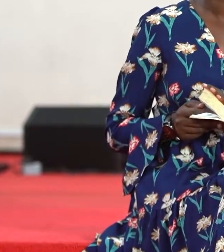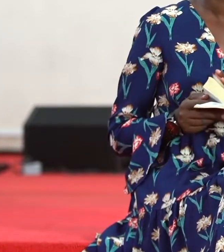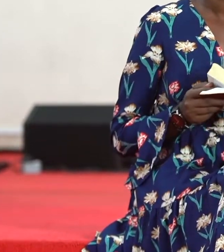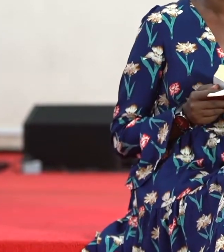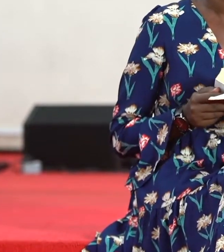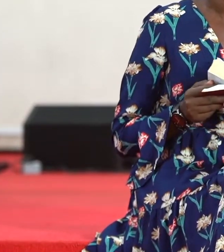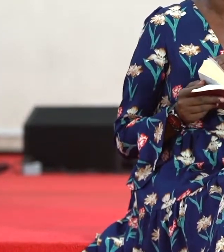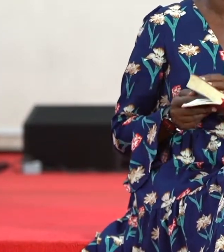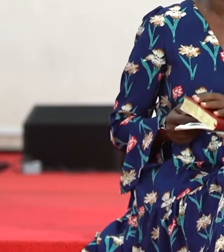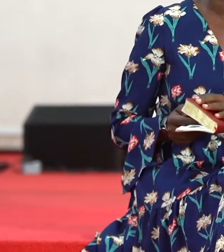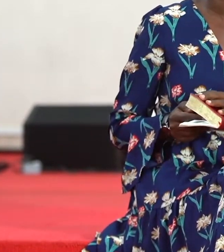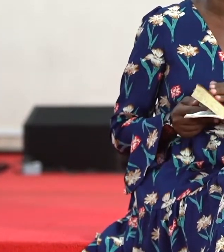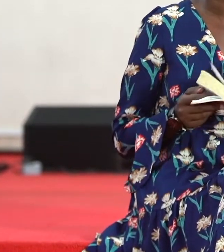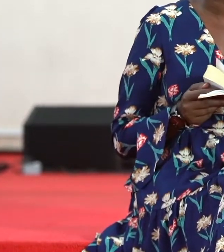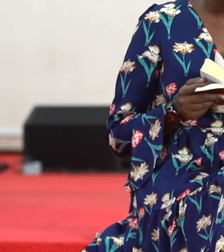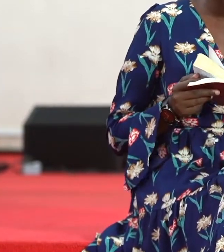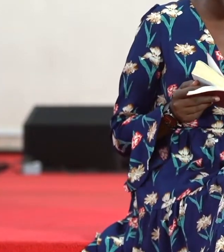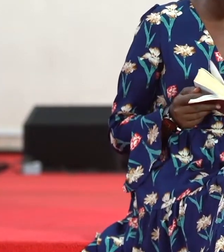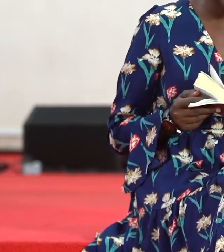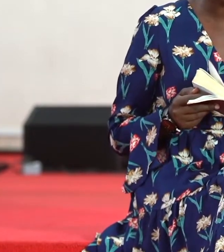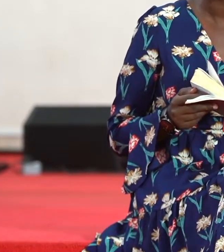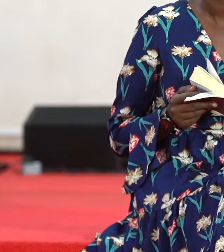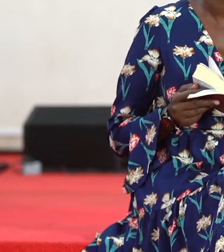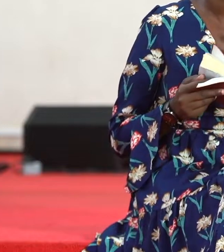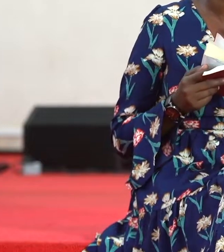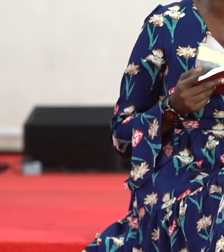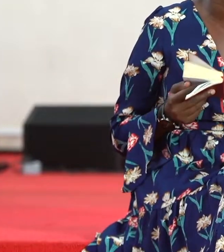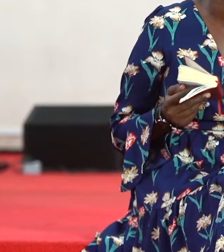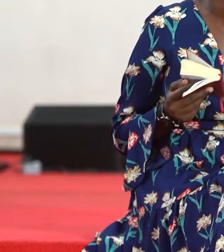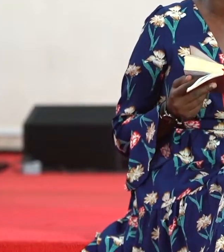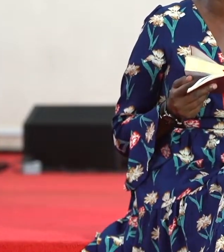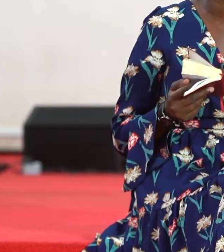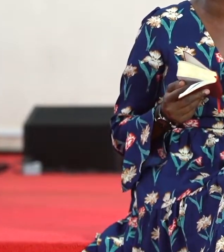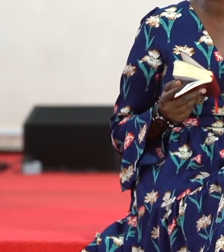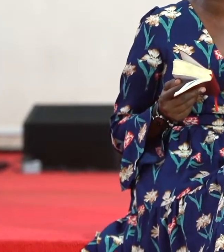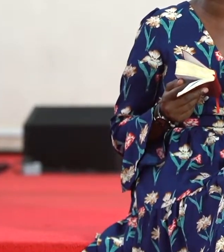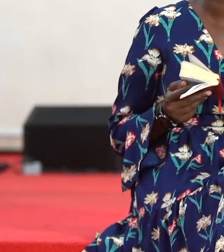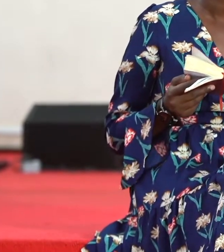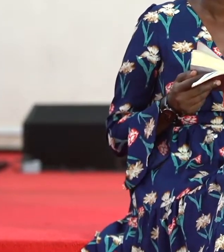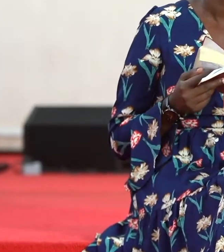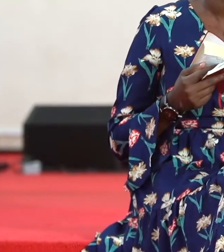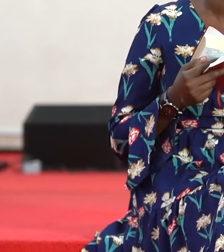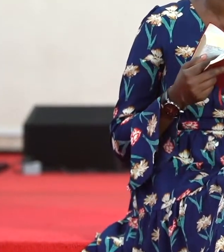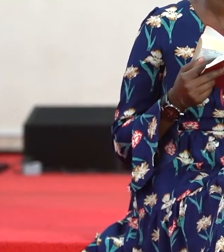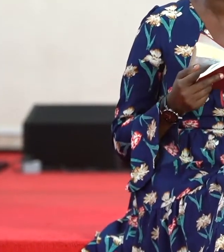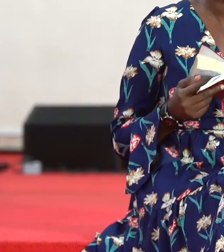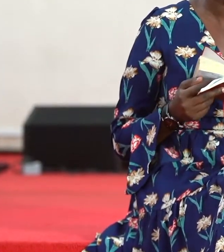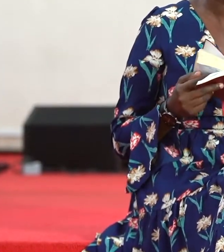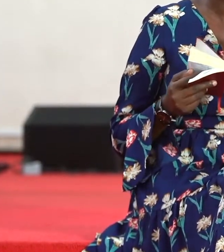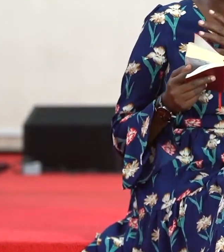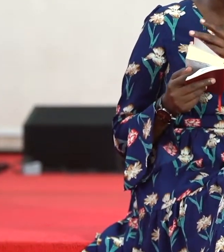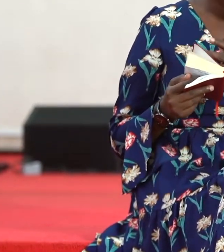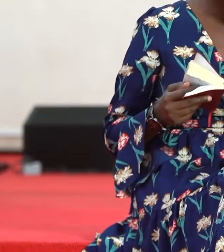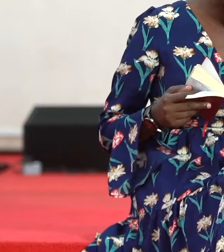Jesus have been blessed, and they have been blessed with incredible gifts. I'm sure majority of